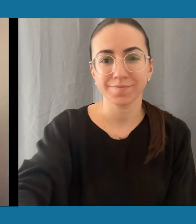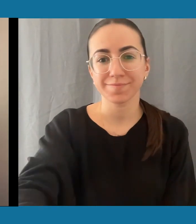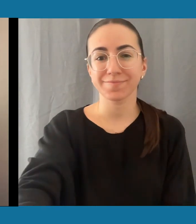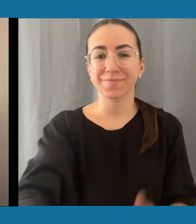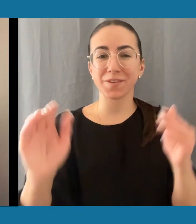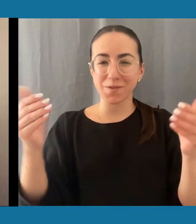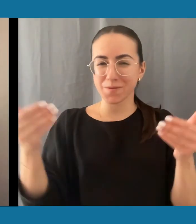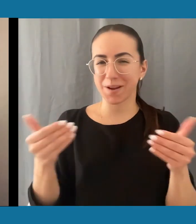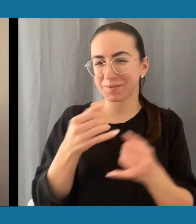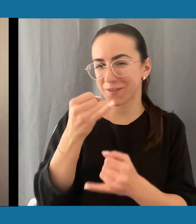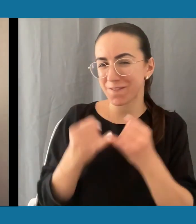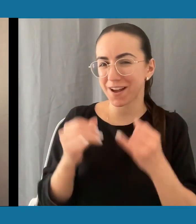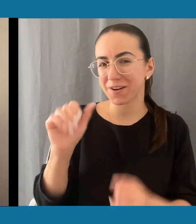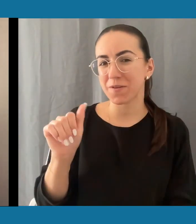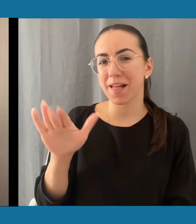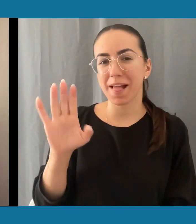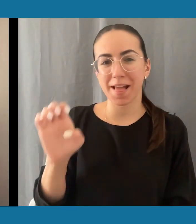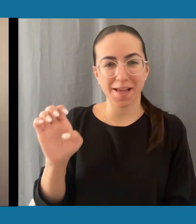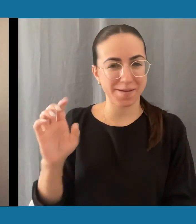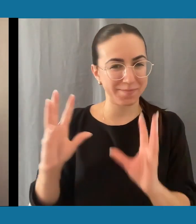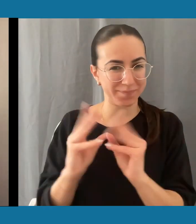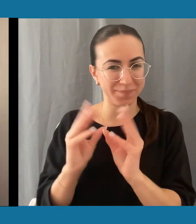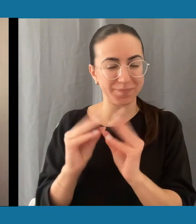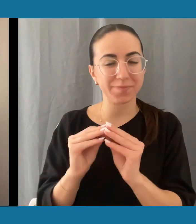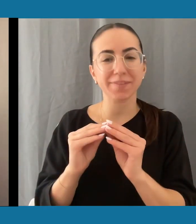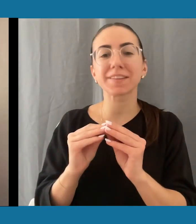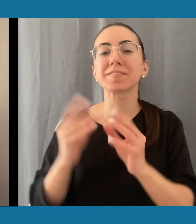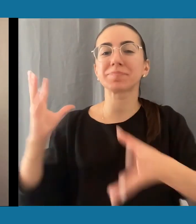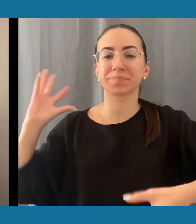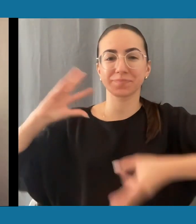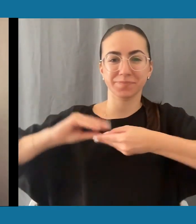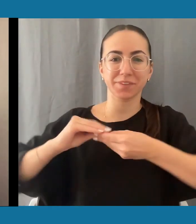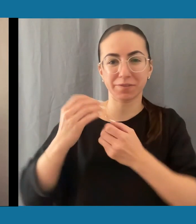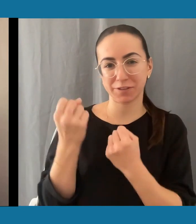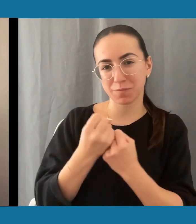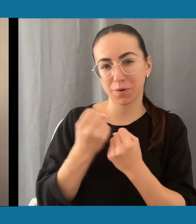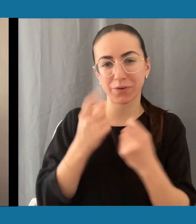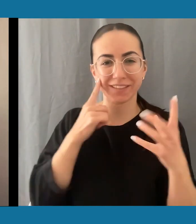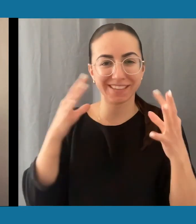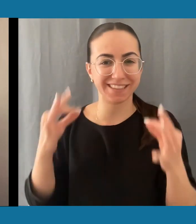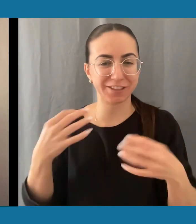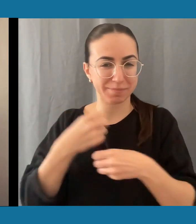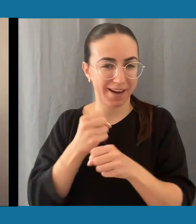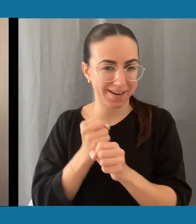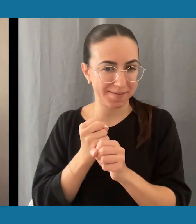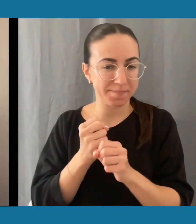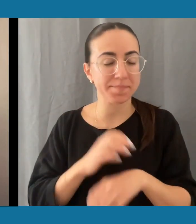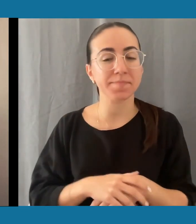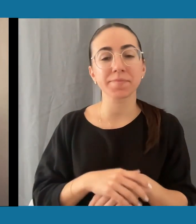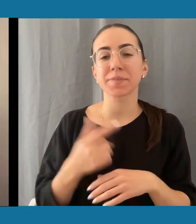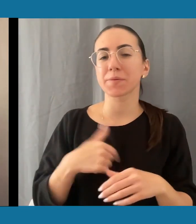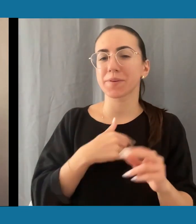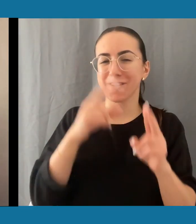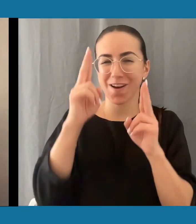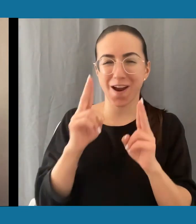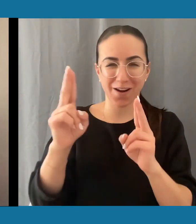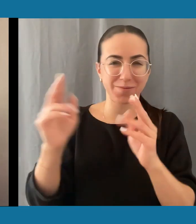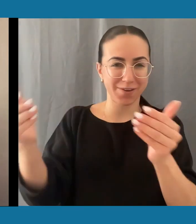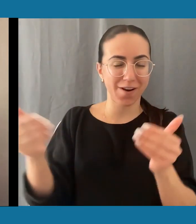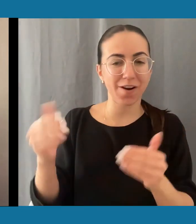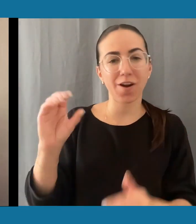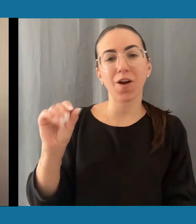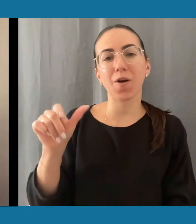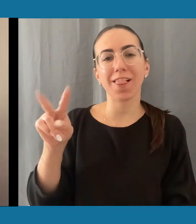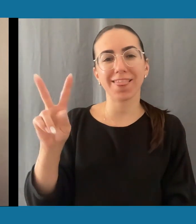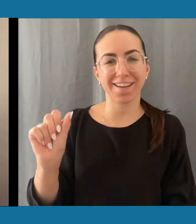Welcome to our final AbleCon session, an overview of supported decision-making. We're honored to be joined by